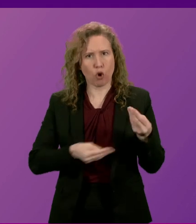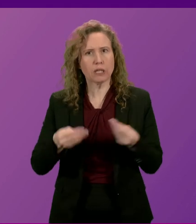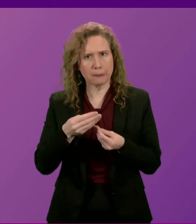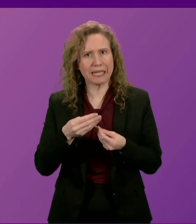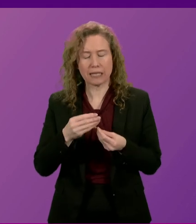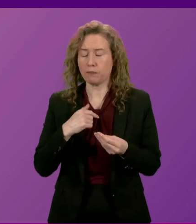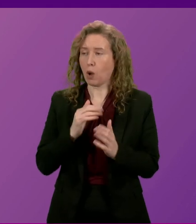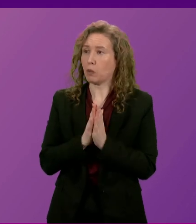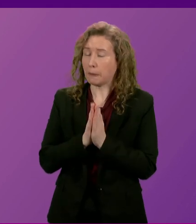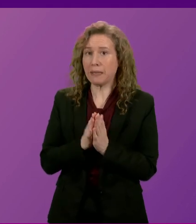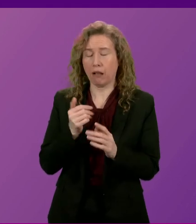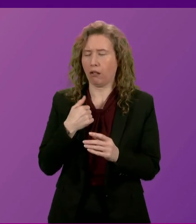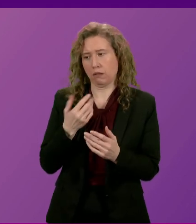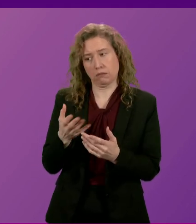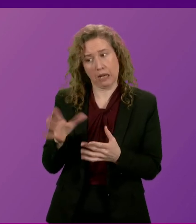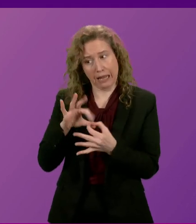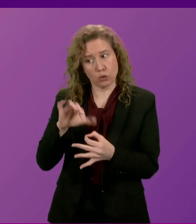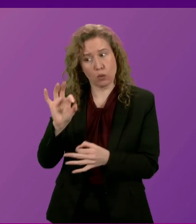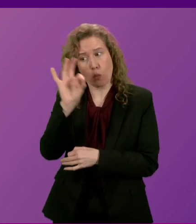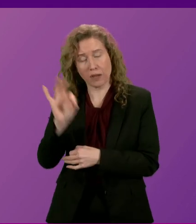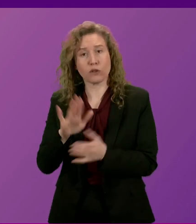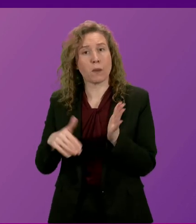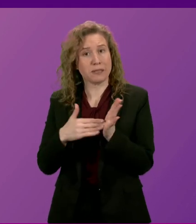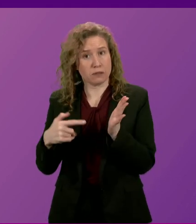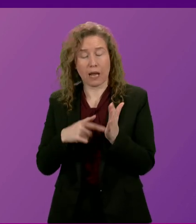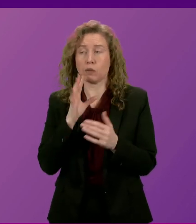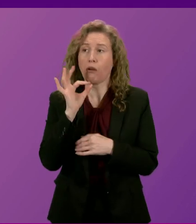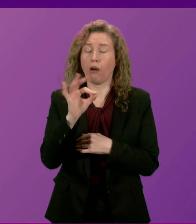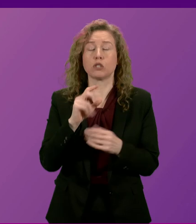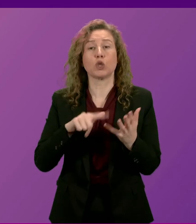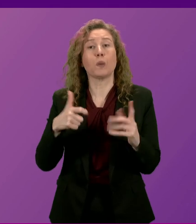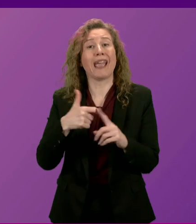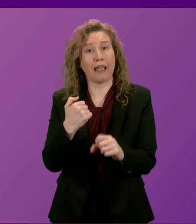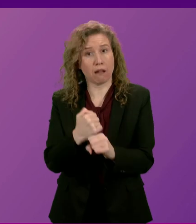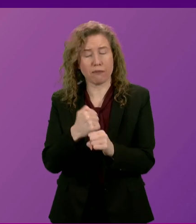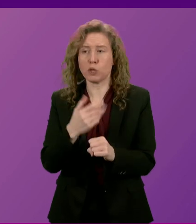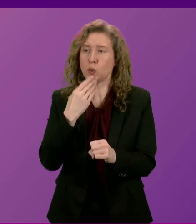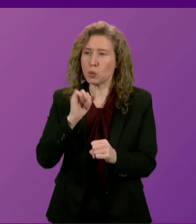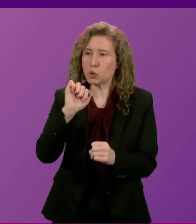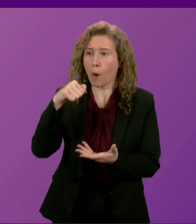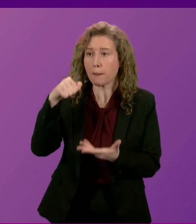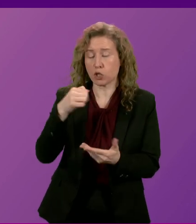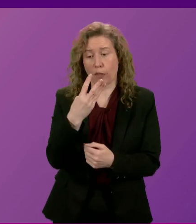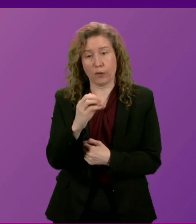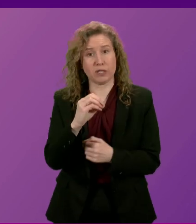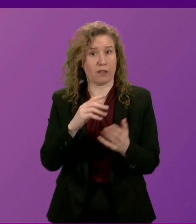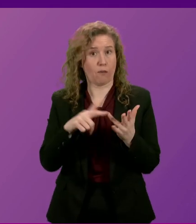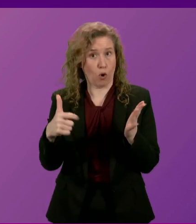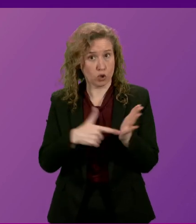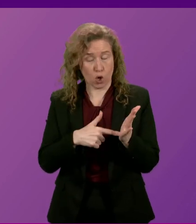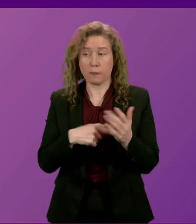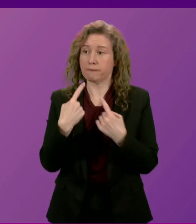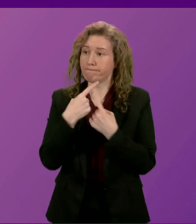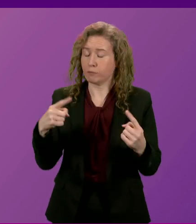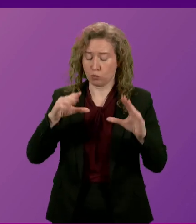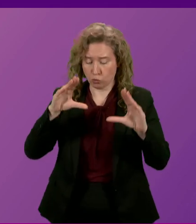would appeal, in light of the question from Michelle Thompson, for the United Kingdom Government to use the budget on the 30th of October to end